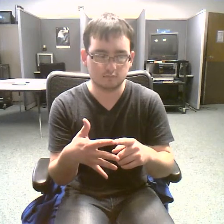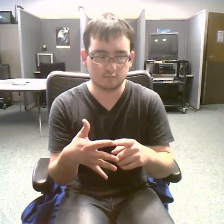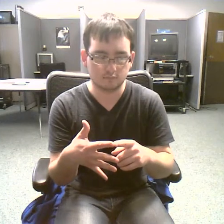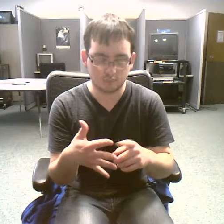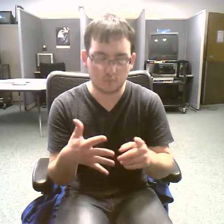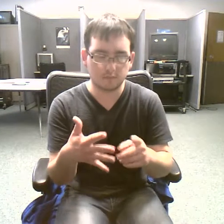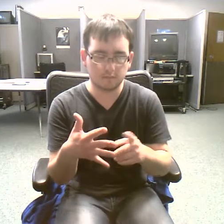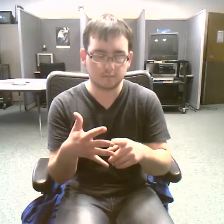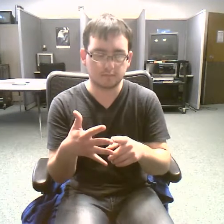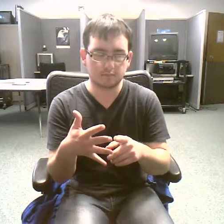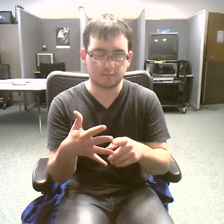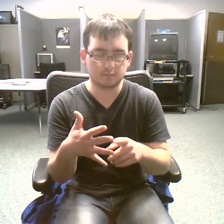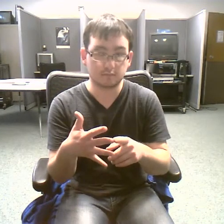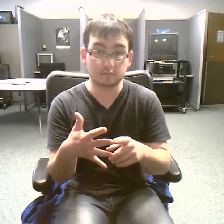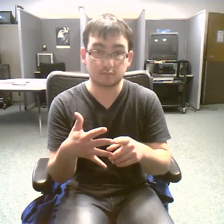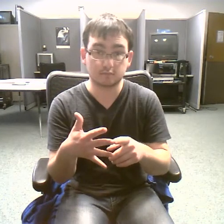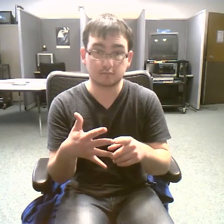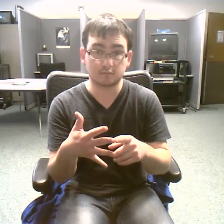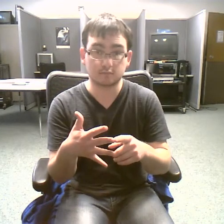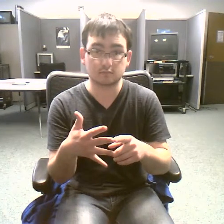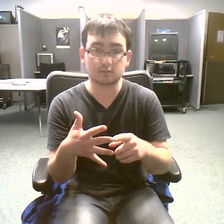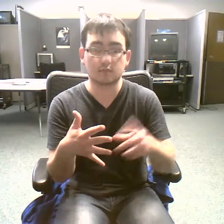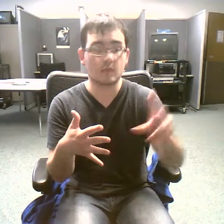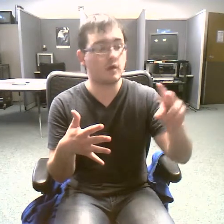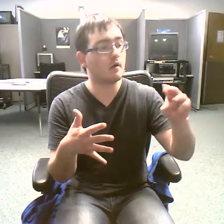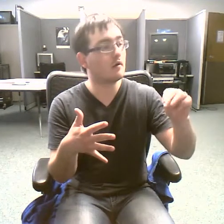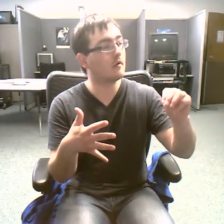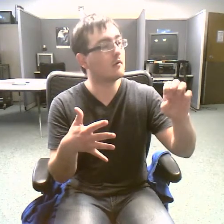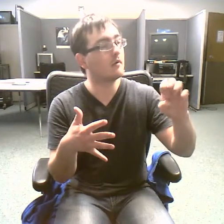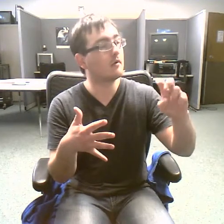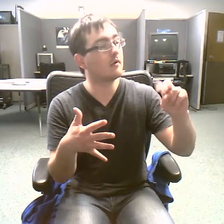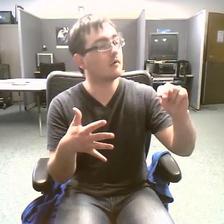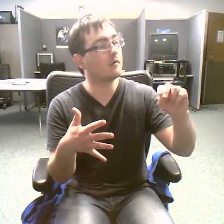P-R-O-P-H-A-S-E. Third, metaphase,